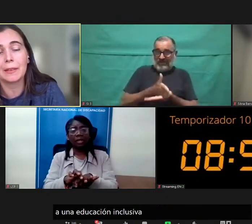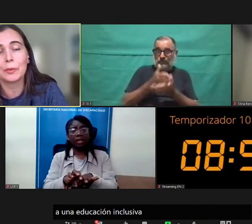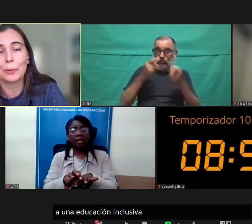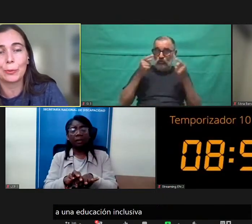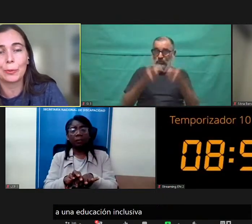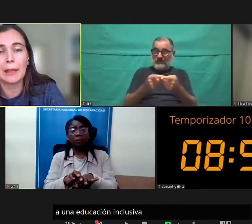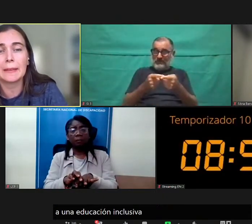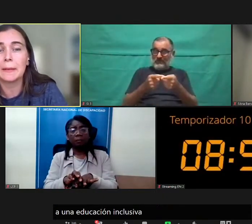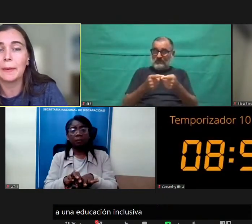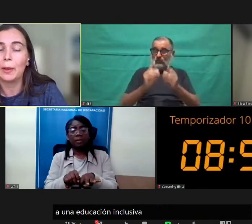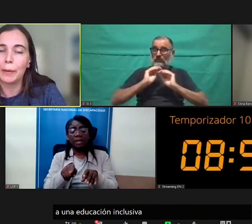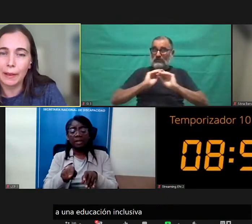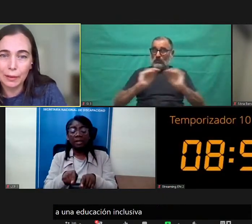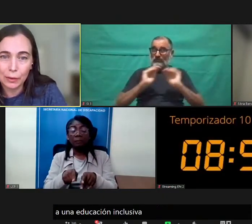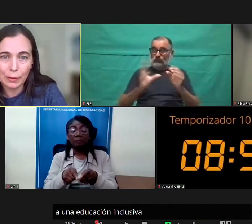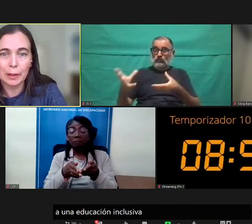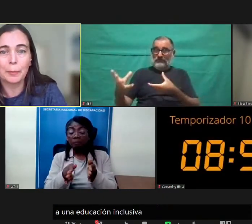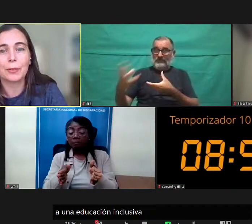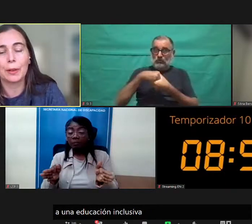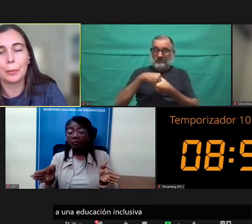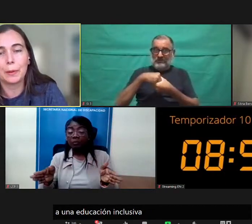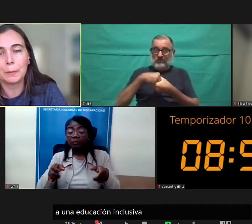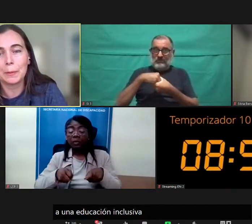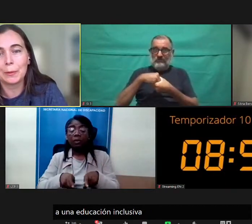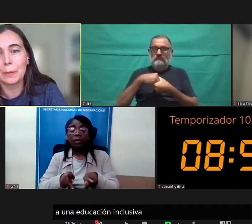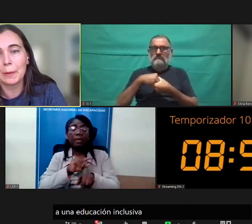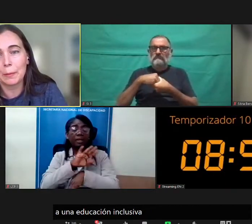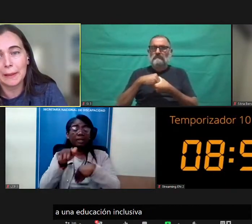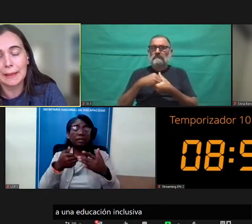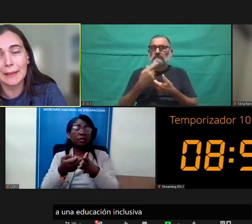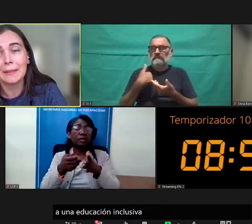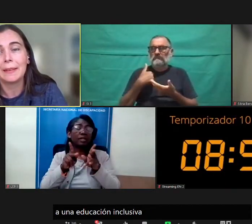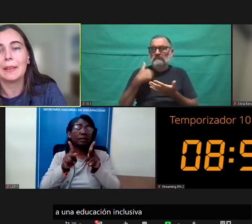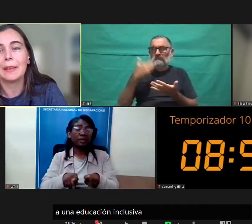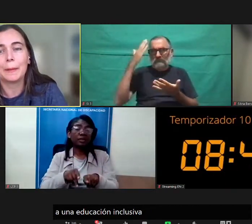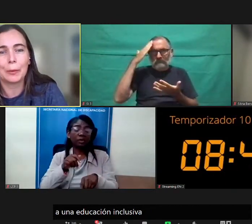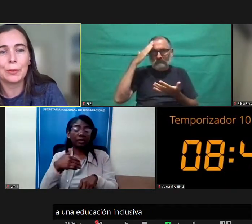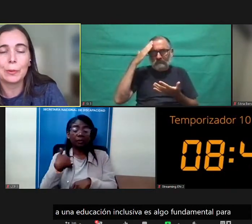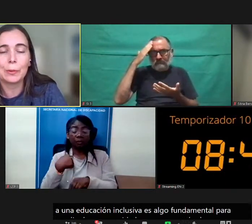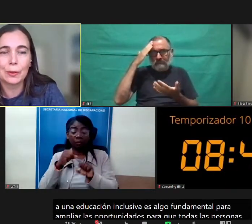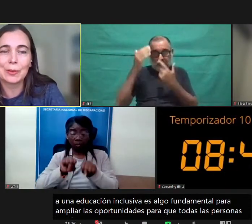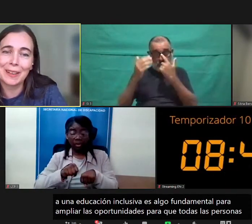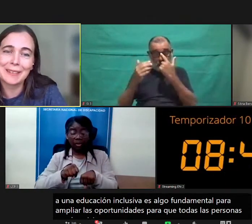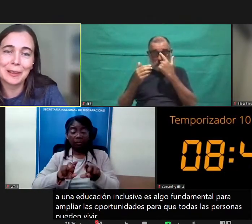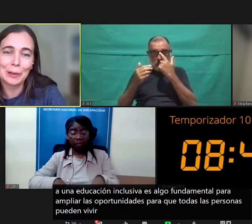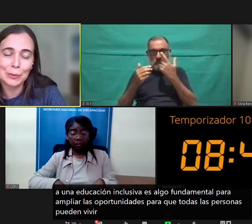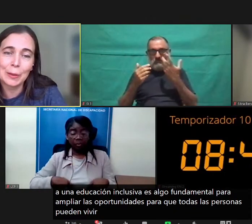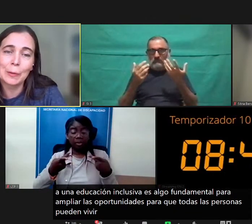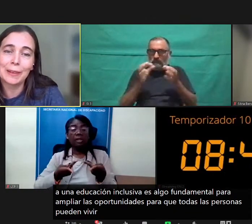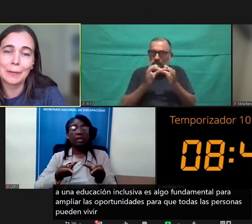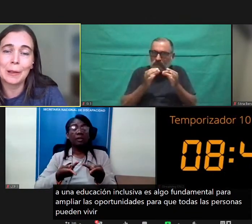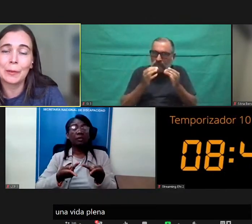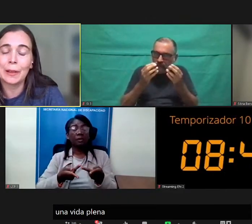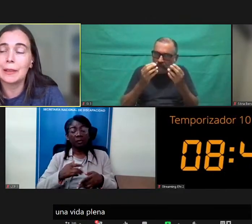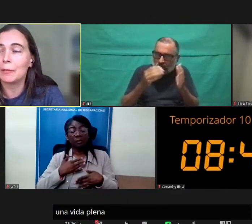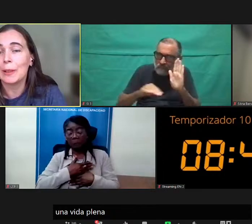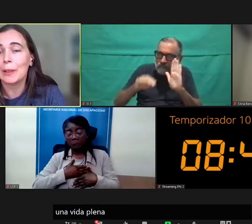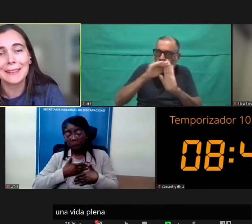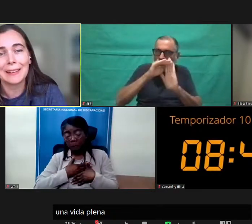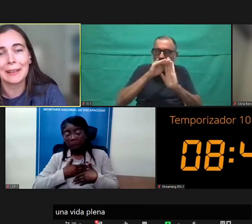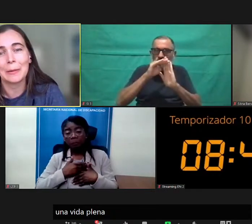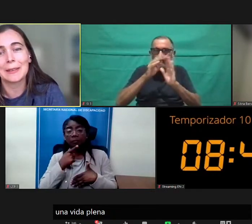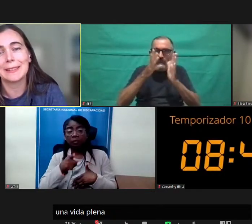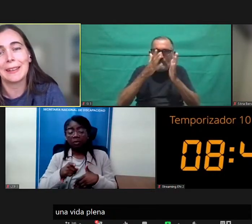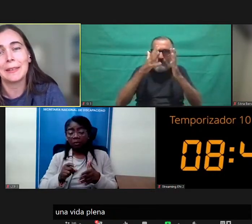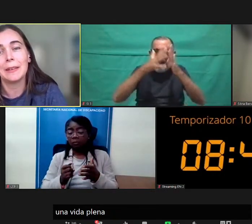fundamental means to widen the opportunity so that all people can live a full life and to build inclusive